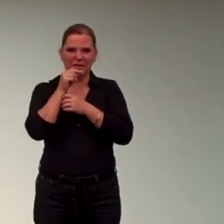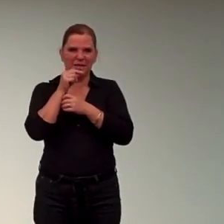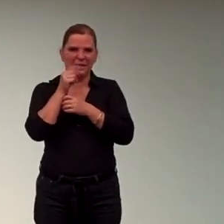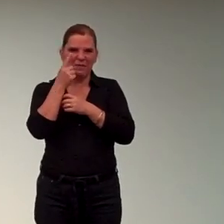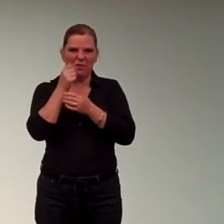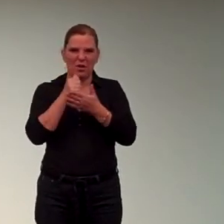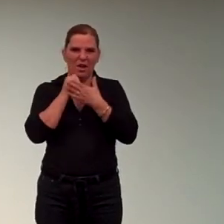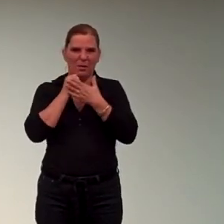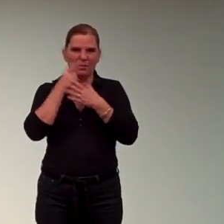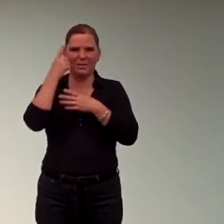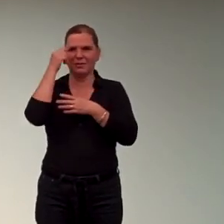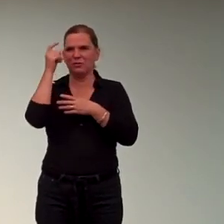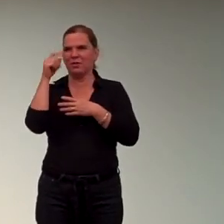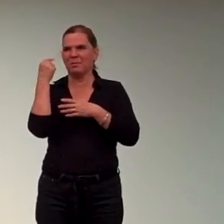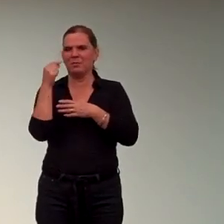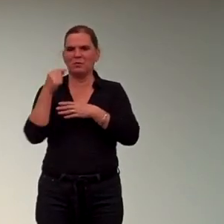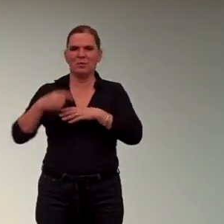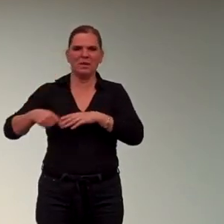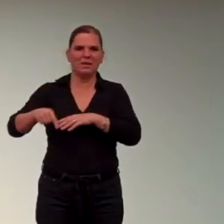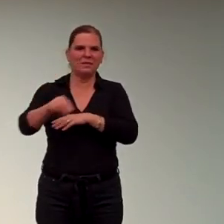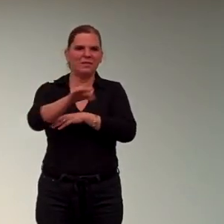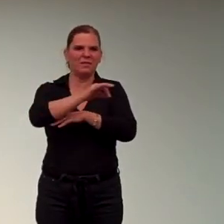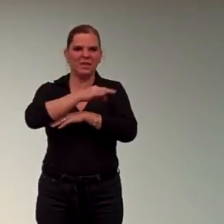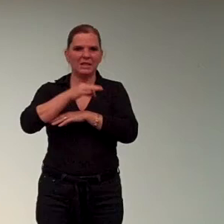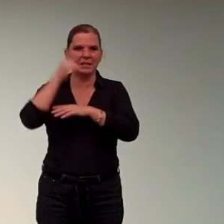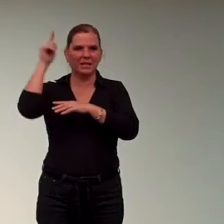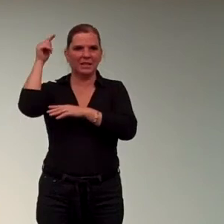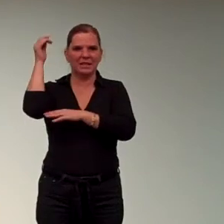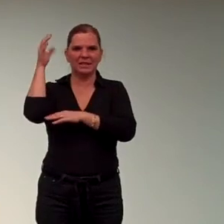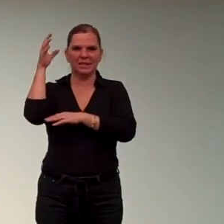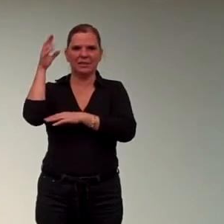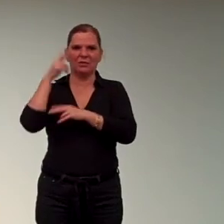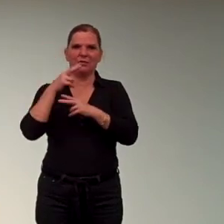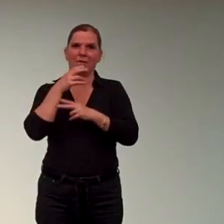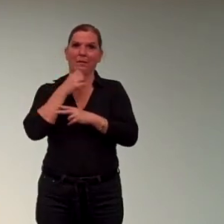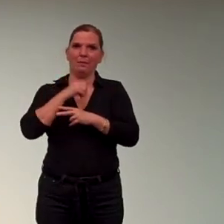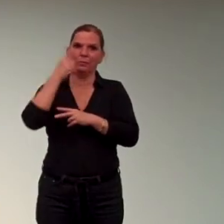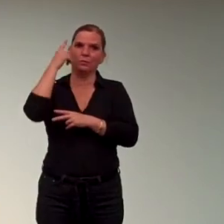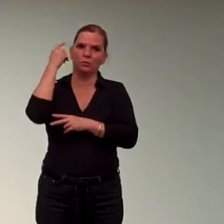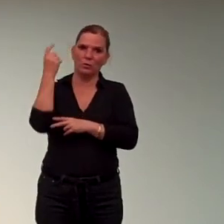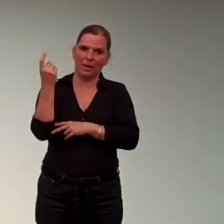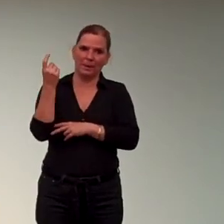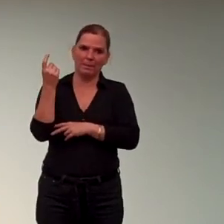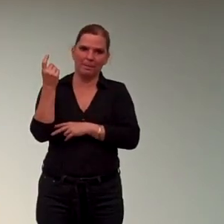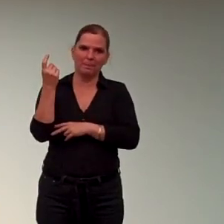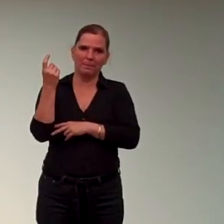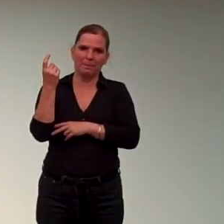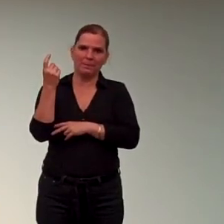Its dream of green fields and sunshine is a very old dream.